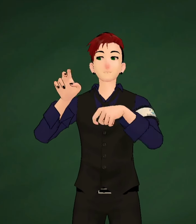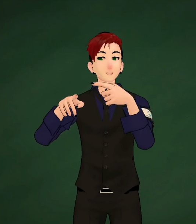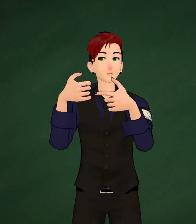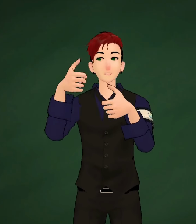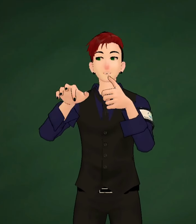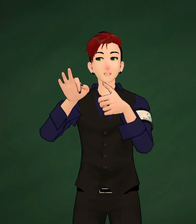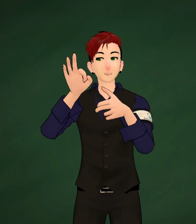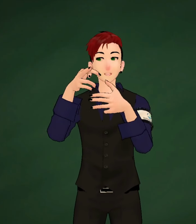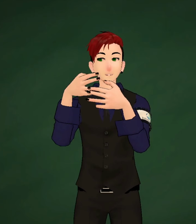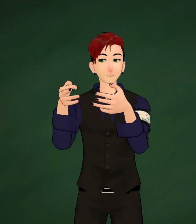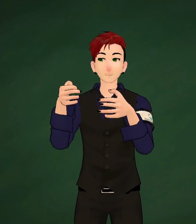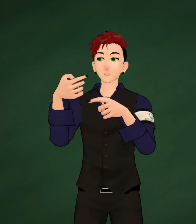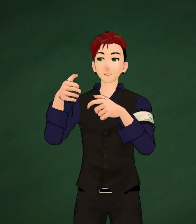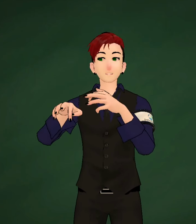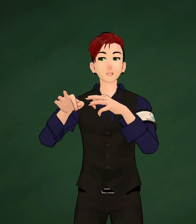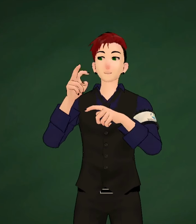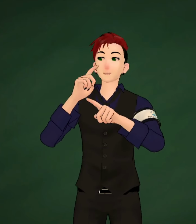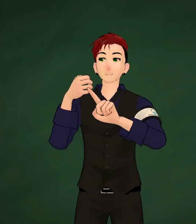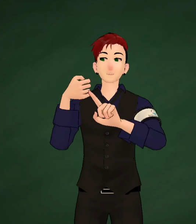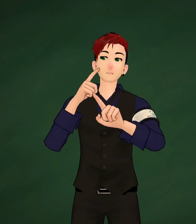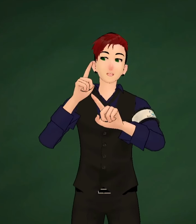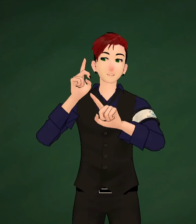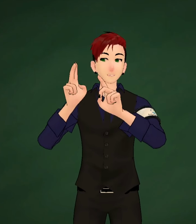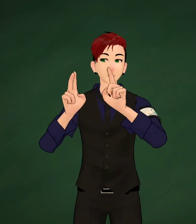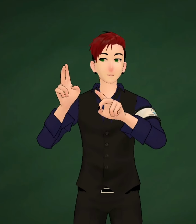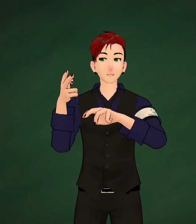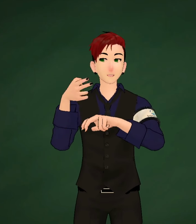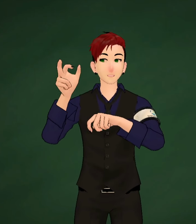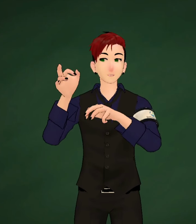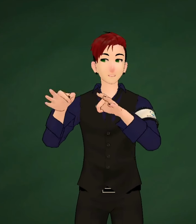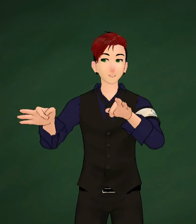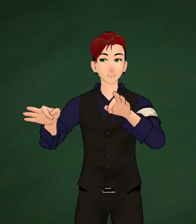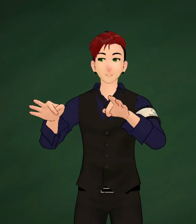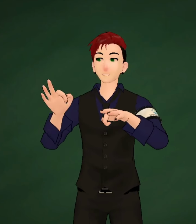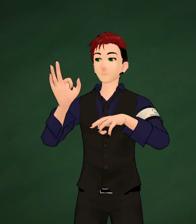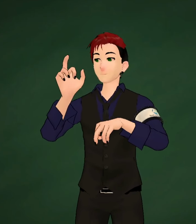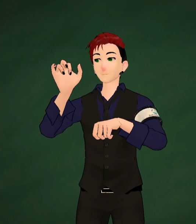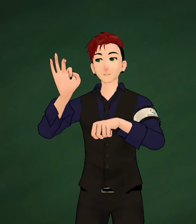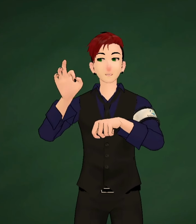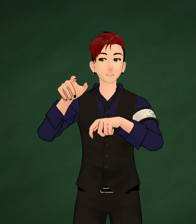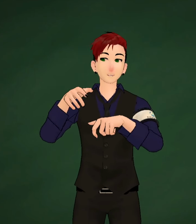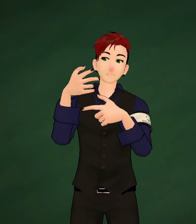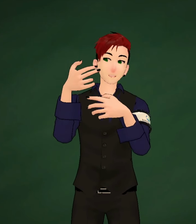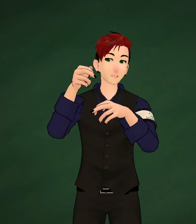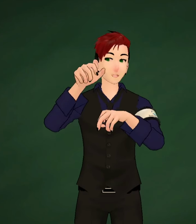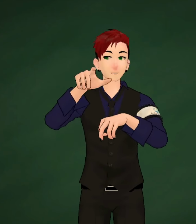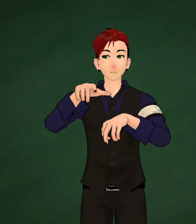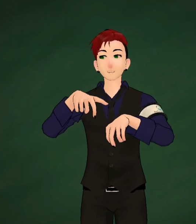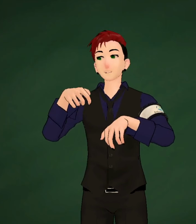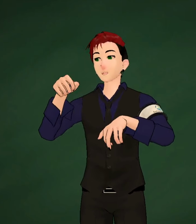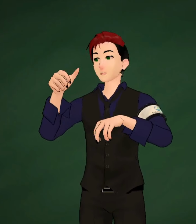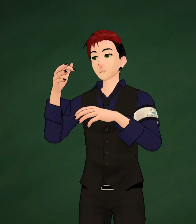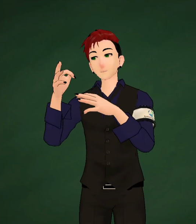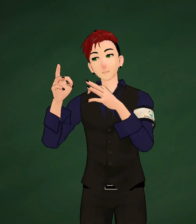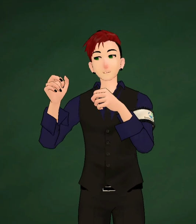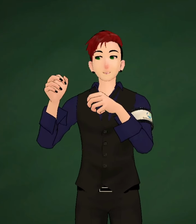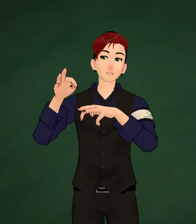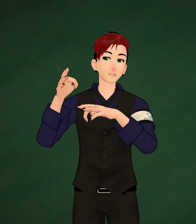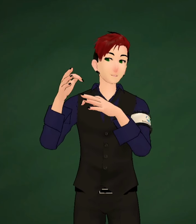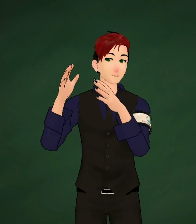So when you're trying to find sources, try and find them from actual deaf people who use that language. If it's ASL, obviously ASL. If it's BSL, find a